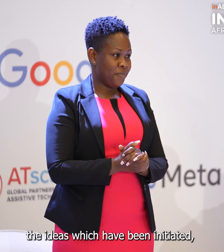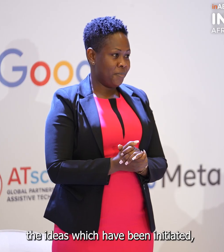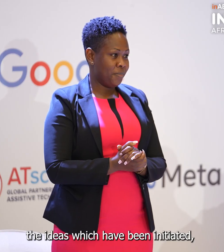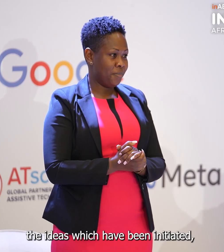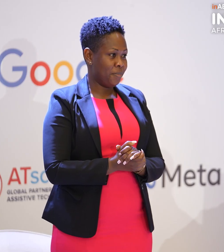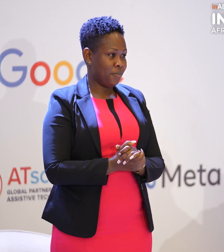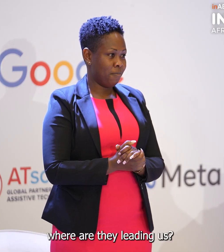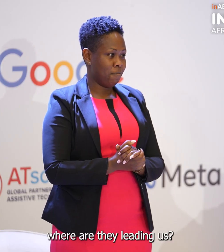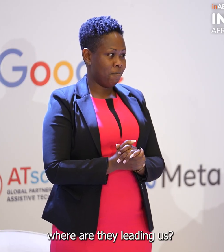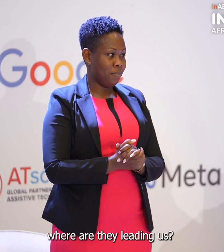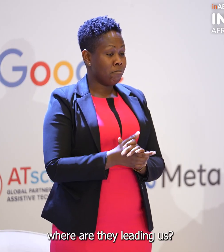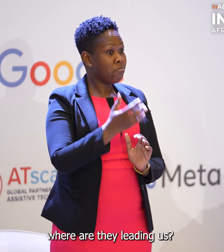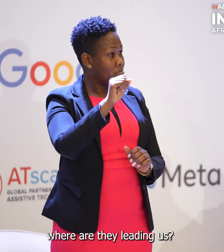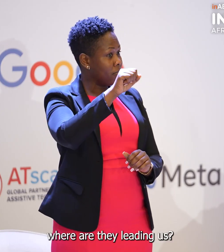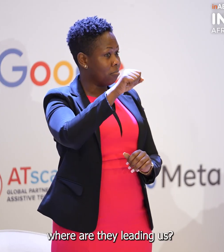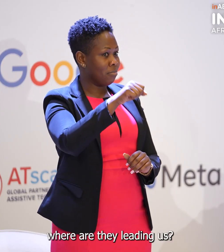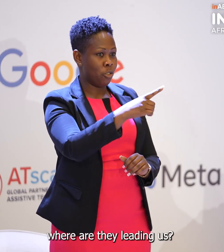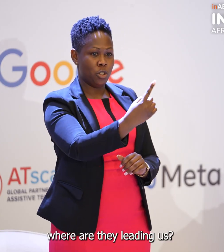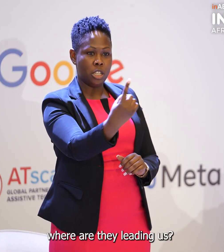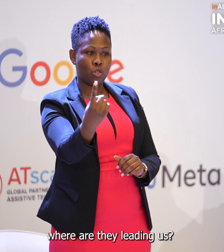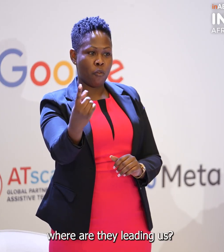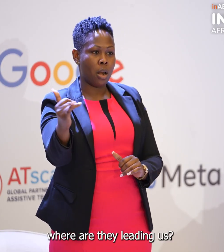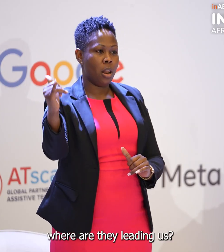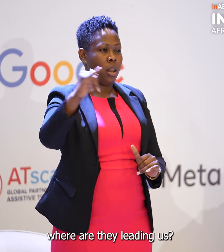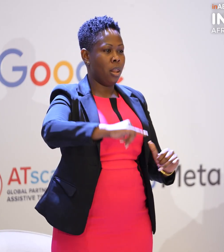initiated, where are they leading us?